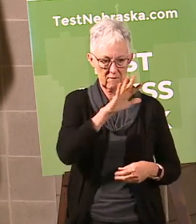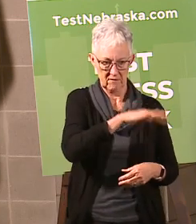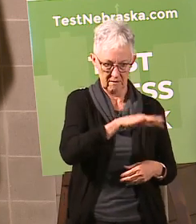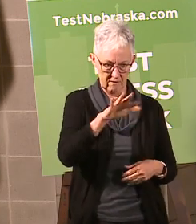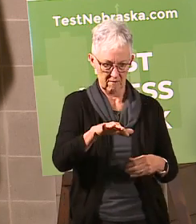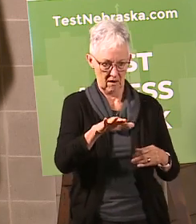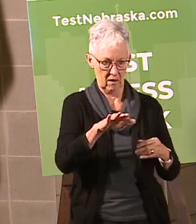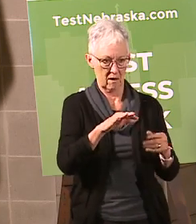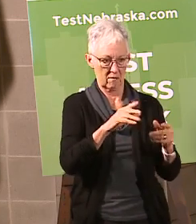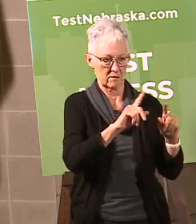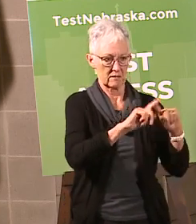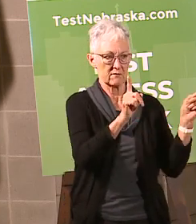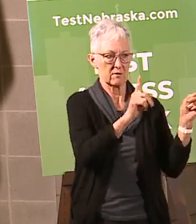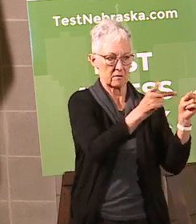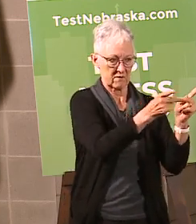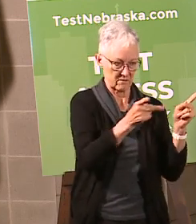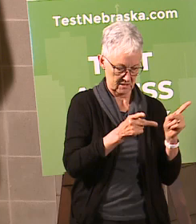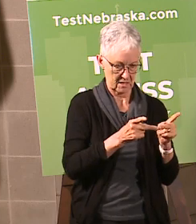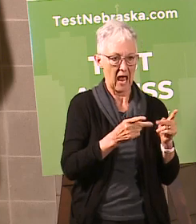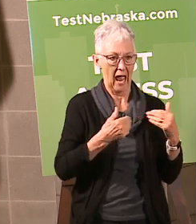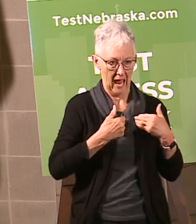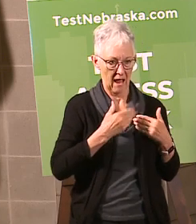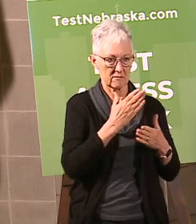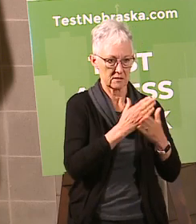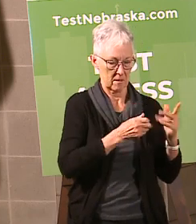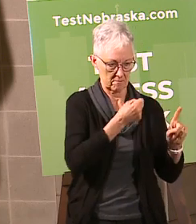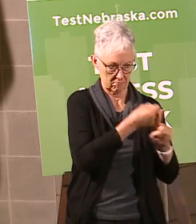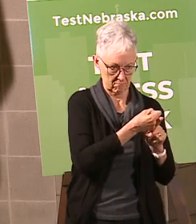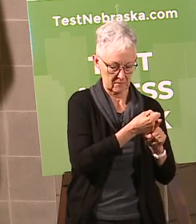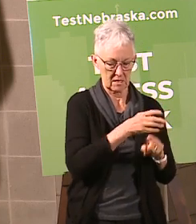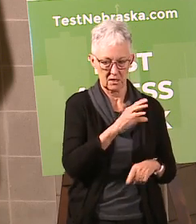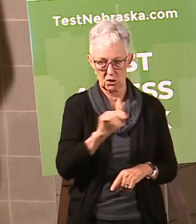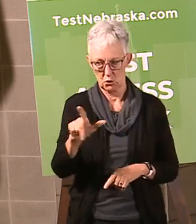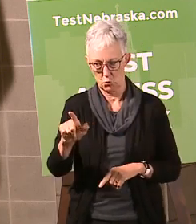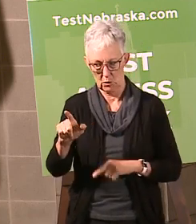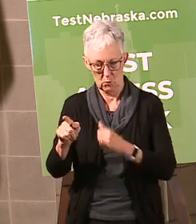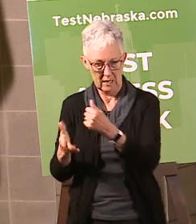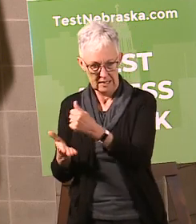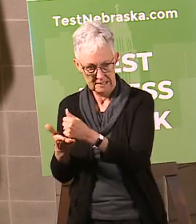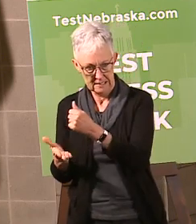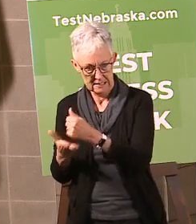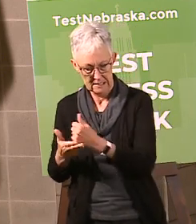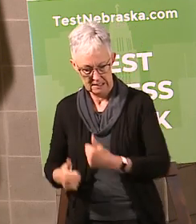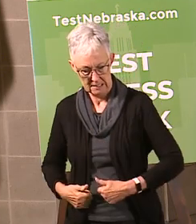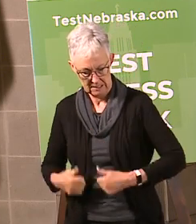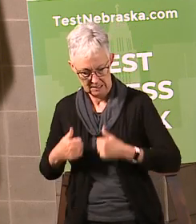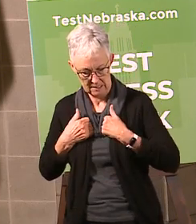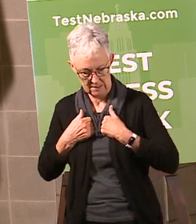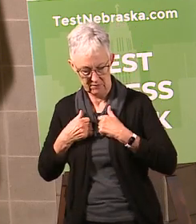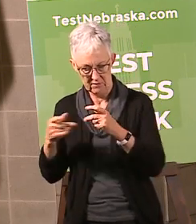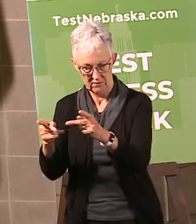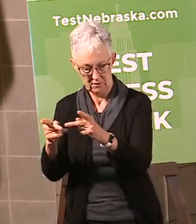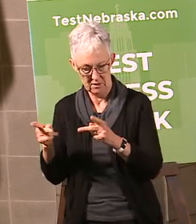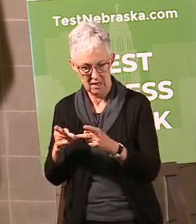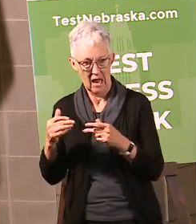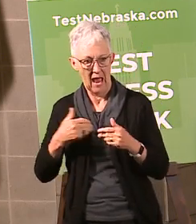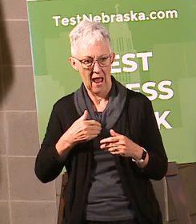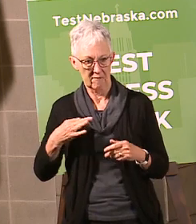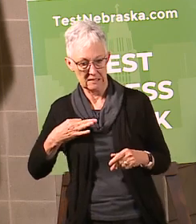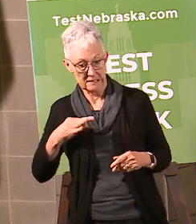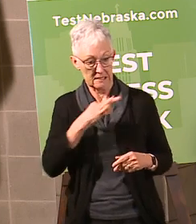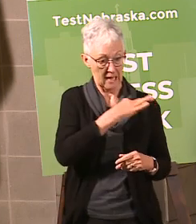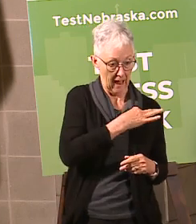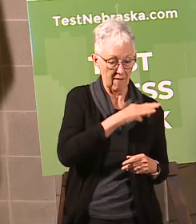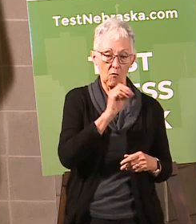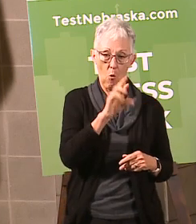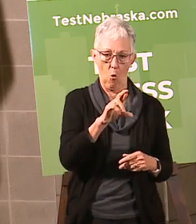facilities affected, skilled nursing facilities, and 21 assisted living facilities that have either a staff member or resident that have tested